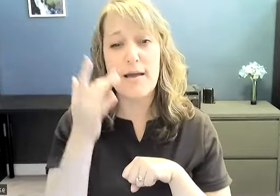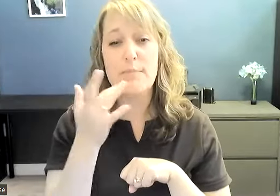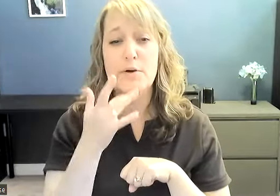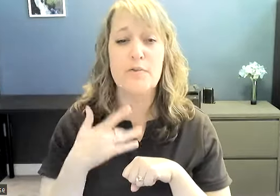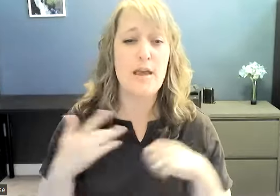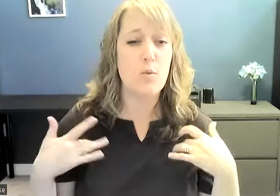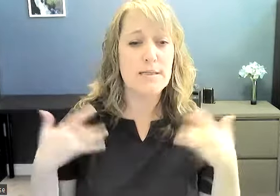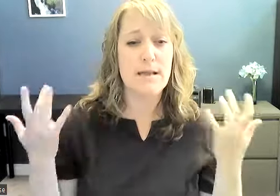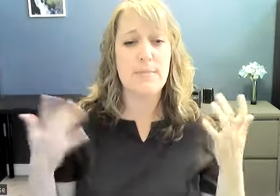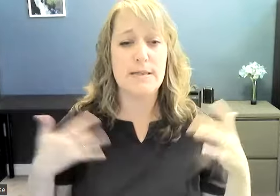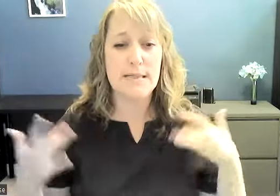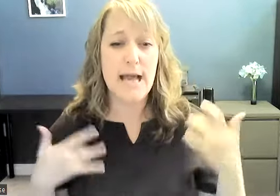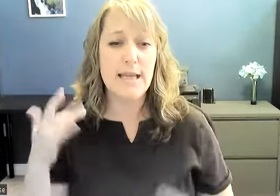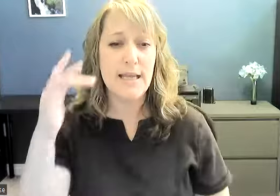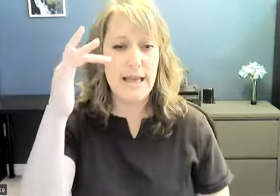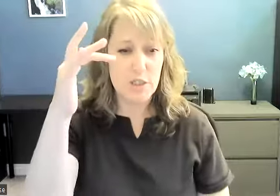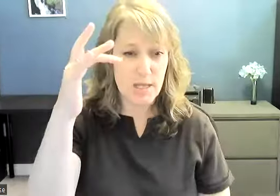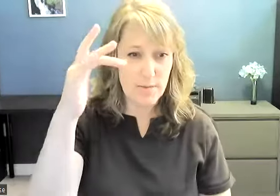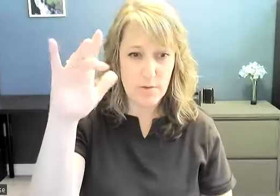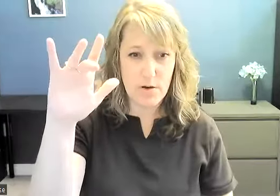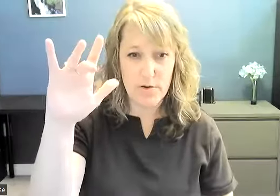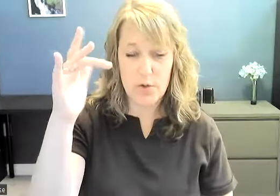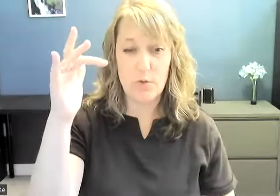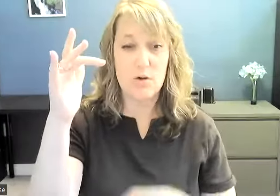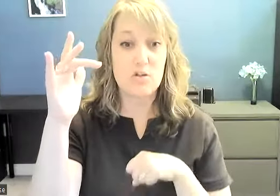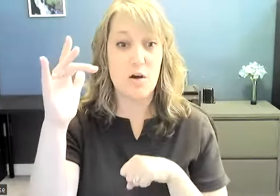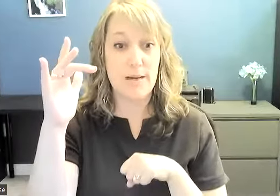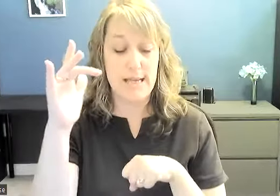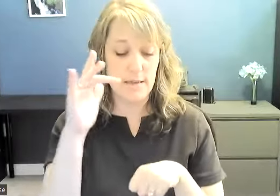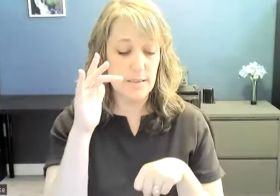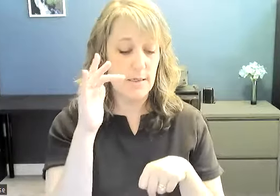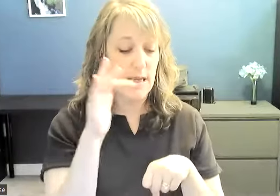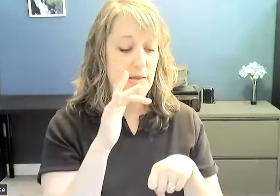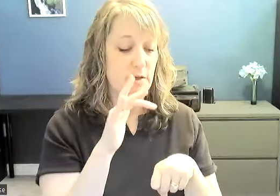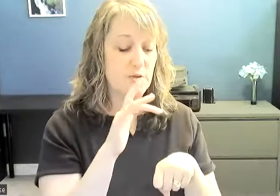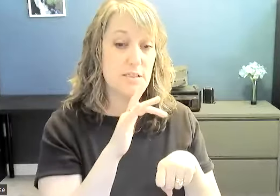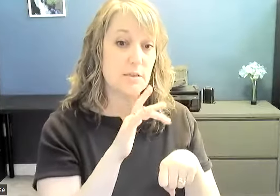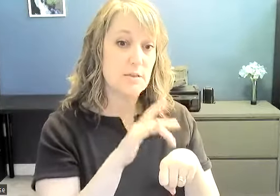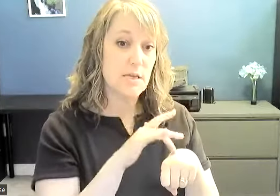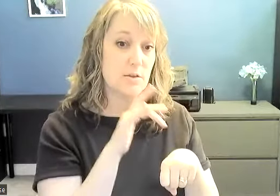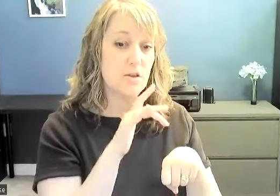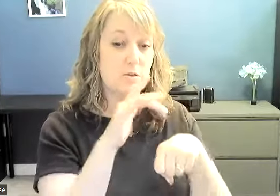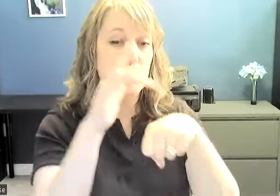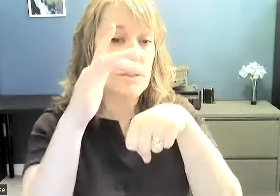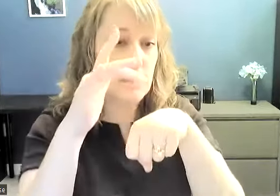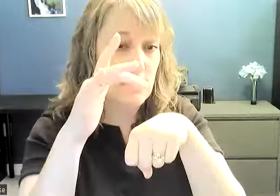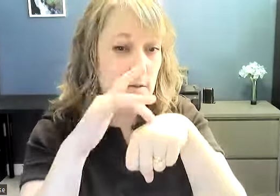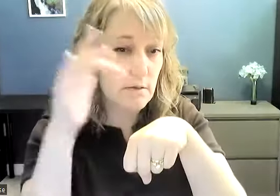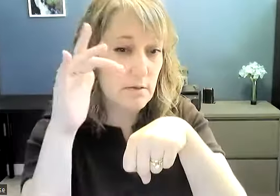25Y birthday, what's up, excited hand shape on your dominant hand. And then you just touch. You just